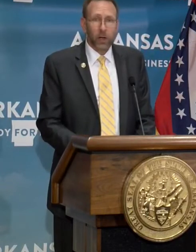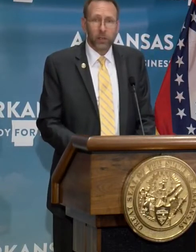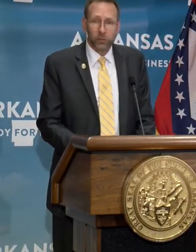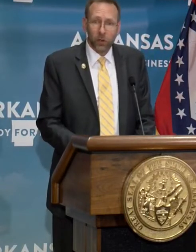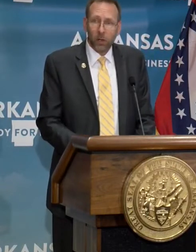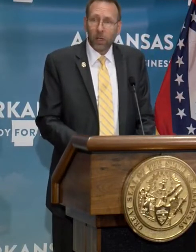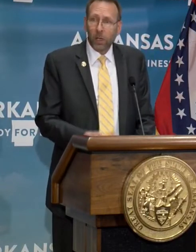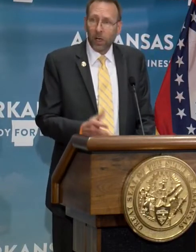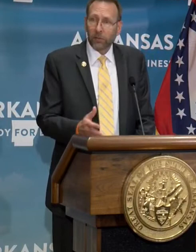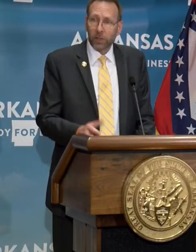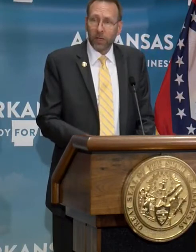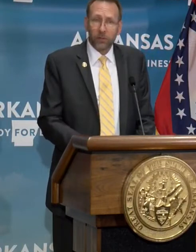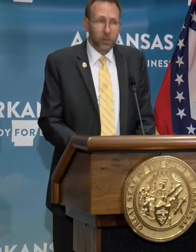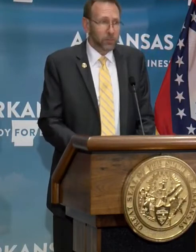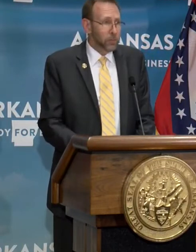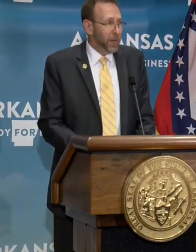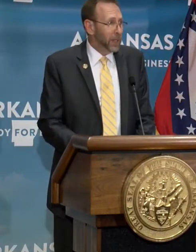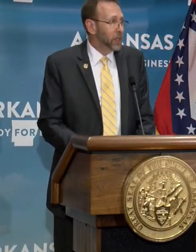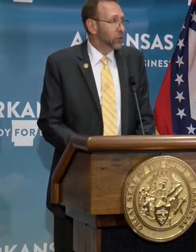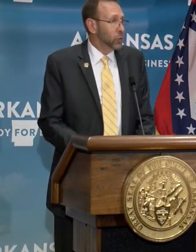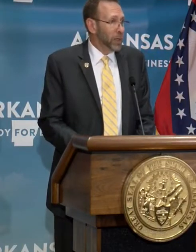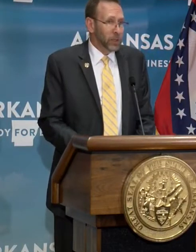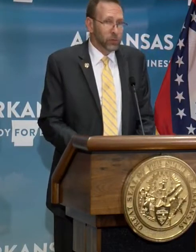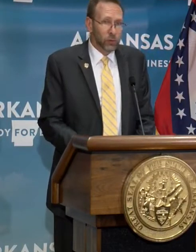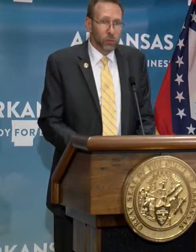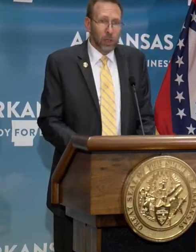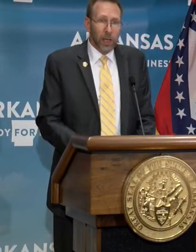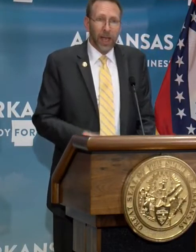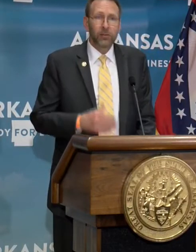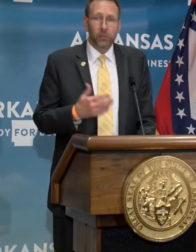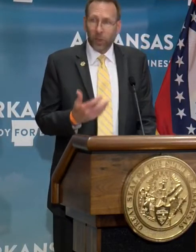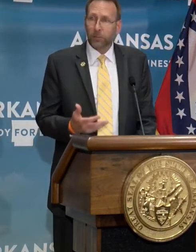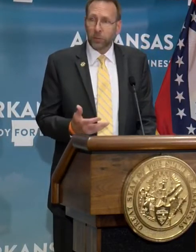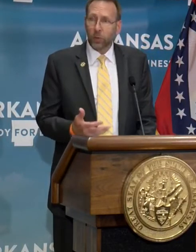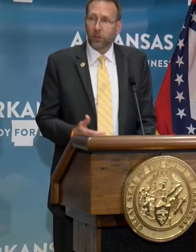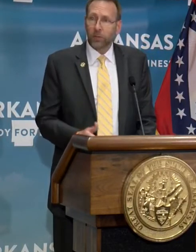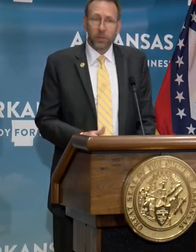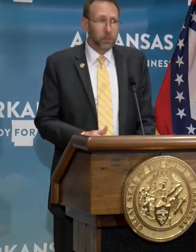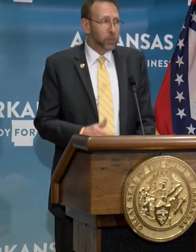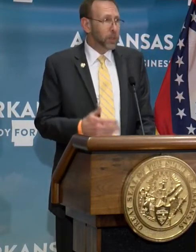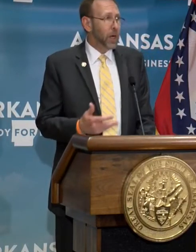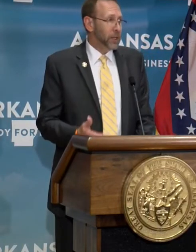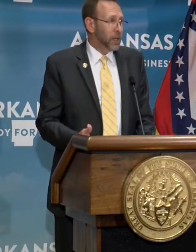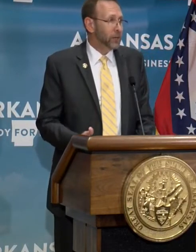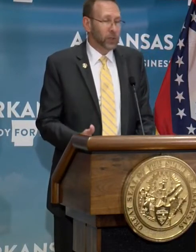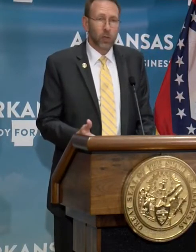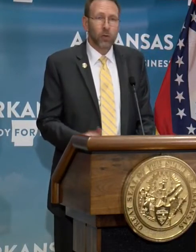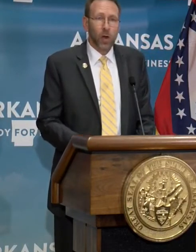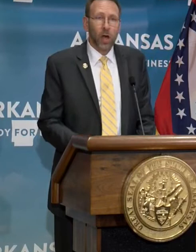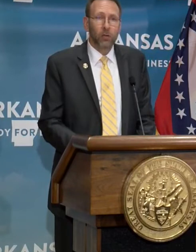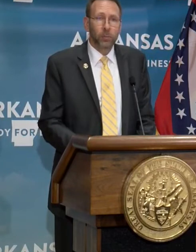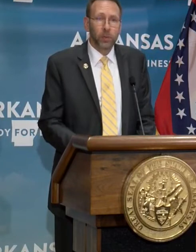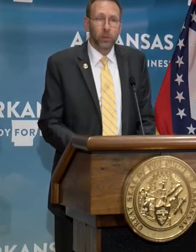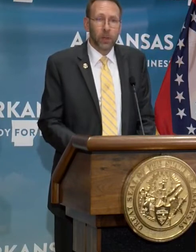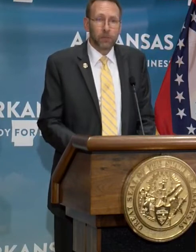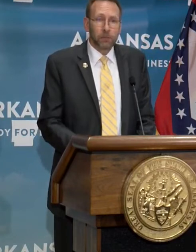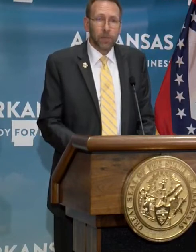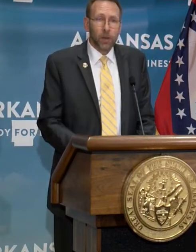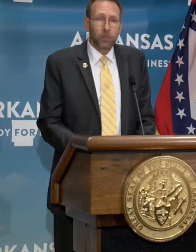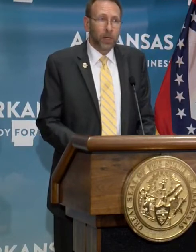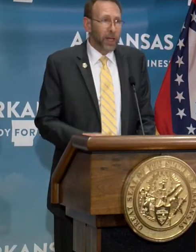here in Arkansas of a man in his 20s who had some respiratory symptoms, but not enough to go to the